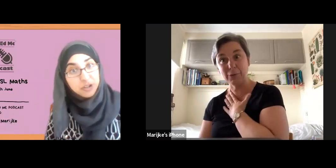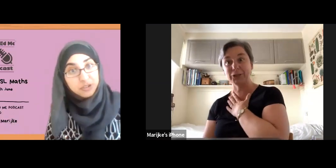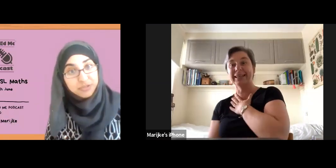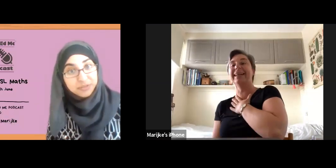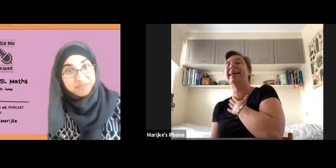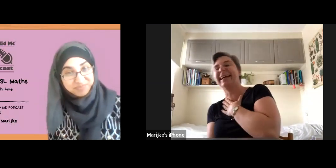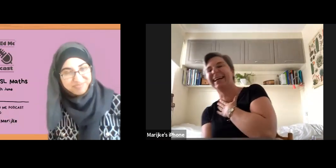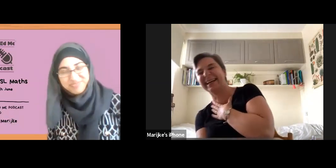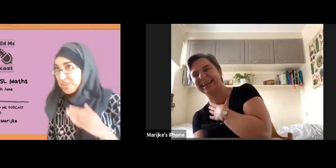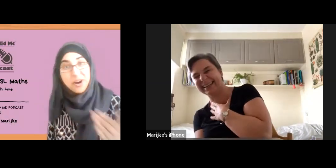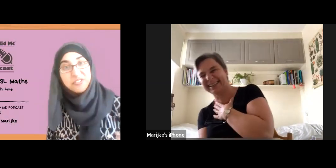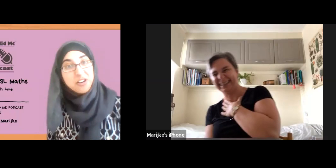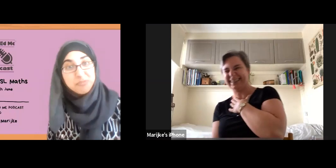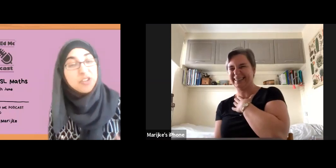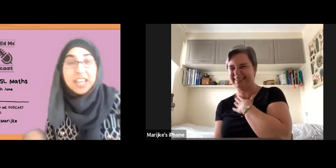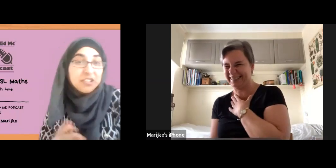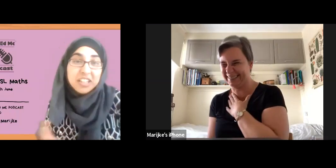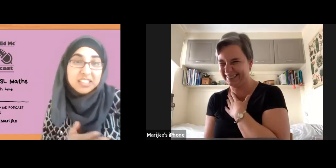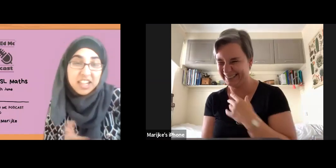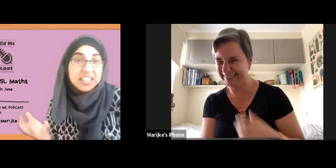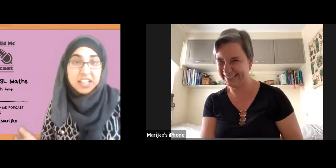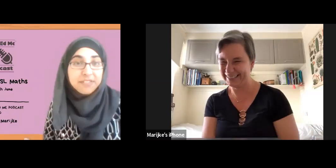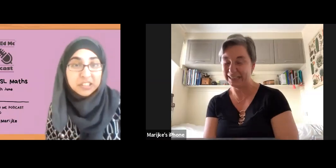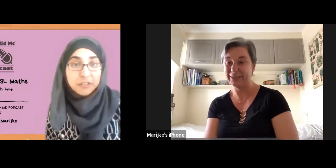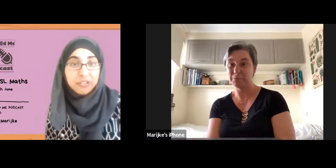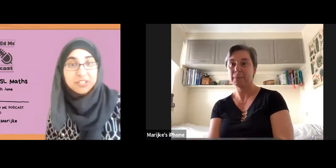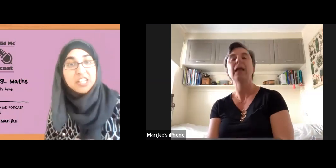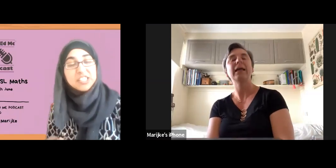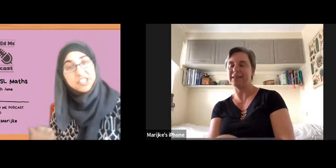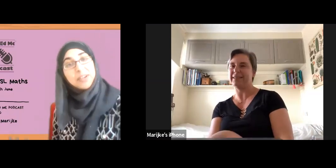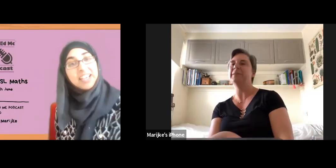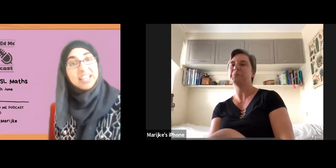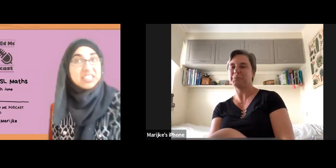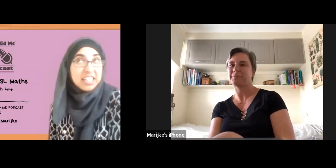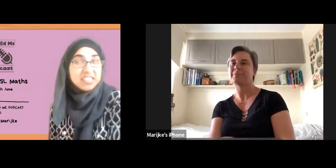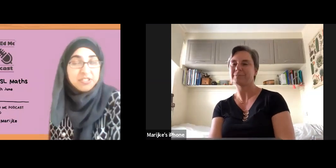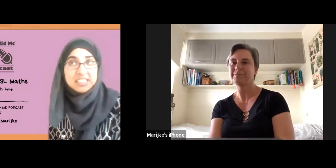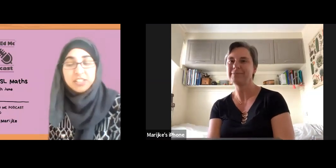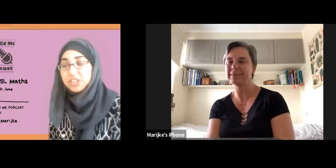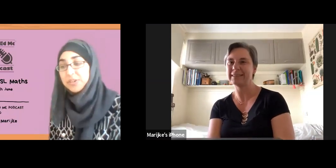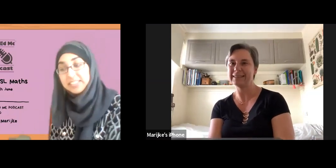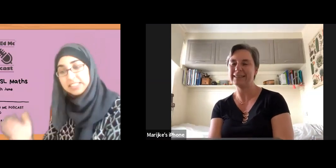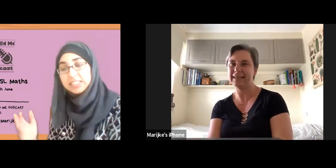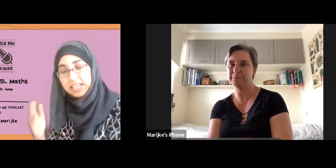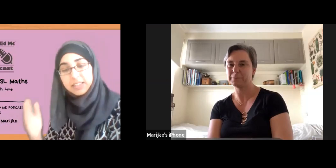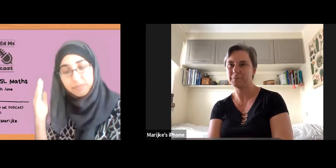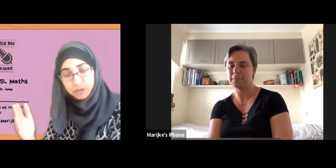friends, one wrong move, they could slice their finger off. Exactly. So it is really dangerous. So I need to get them